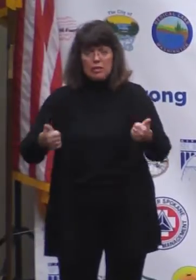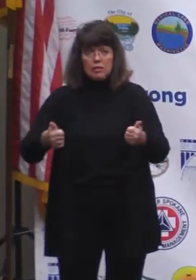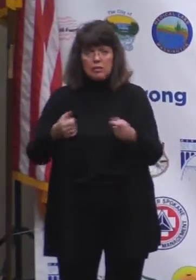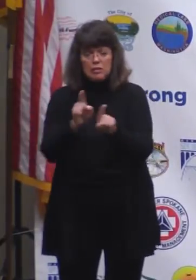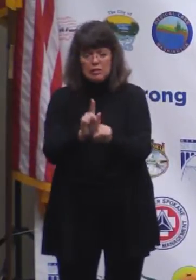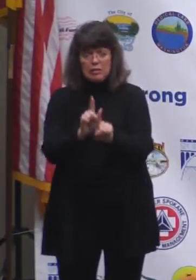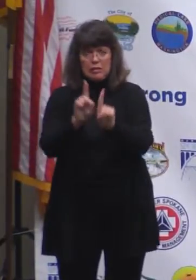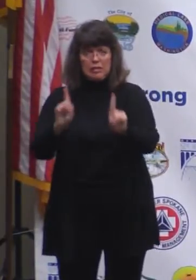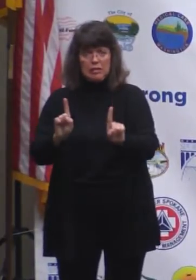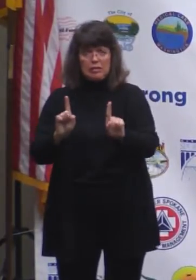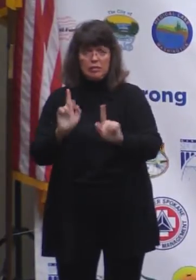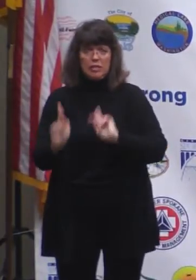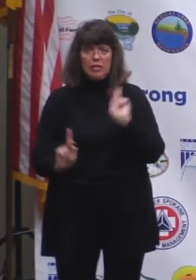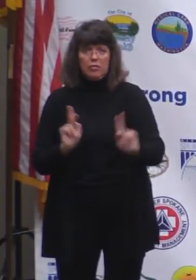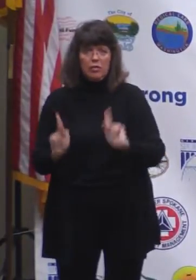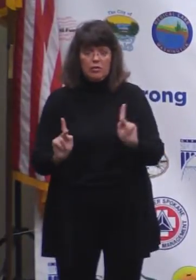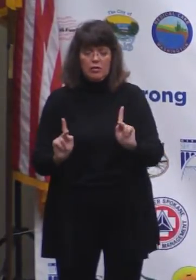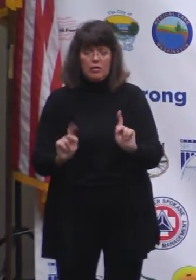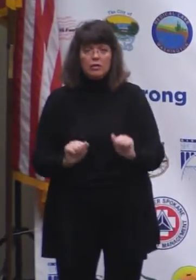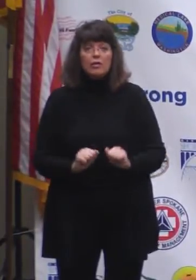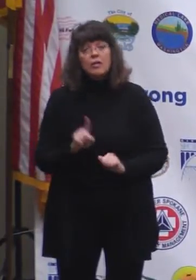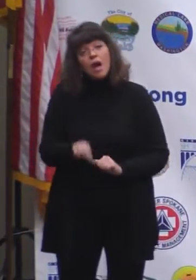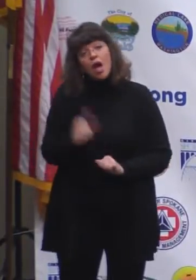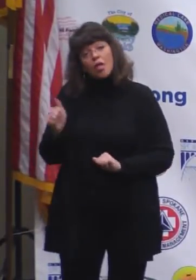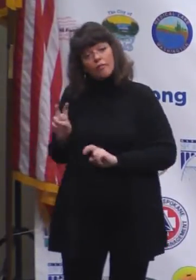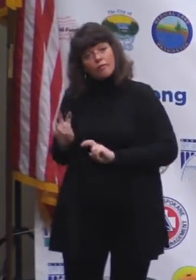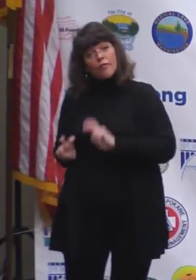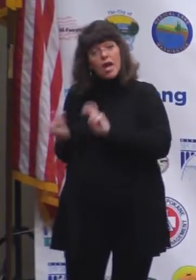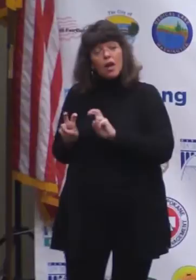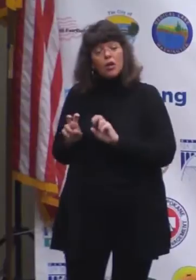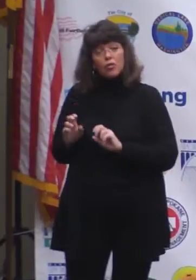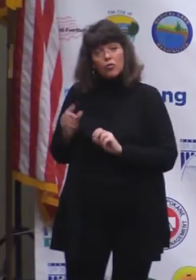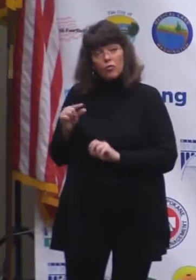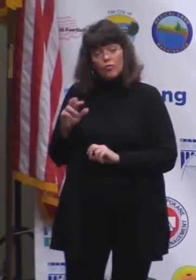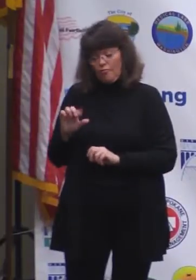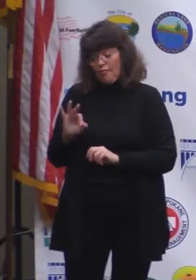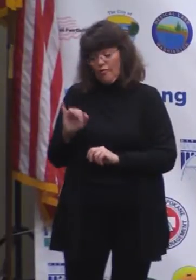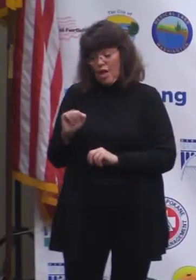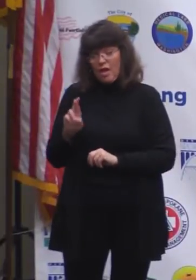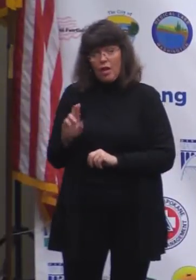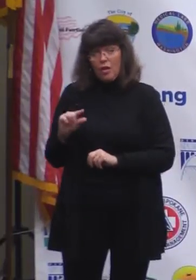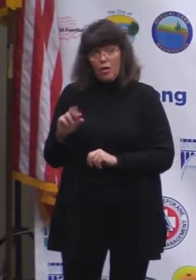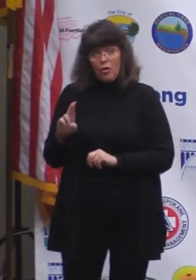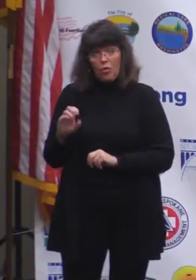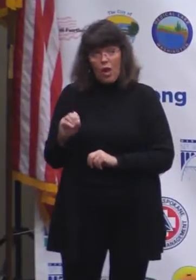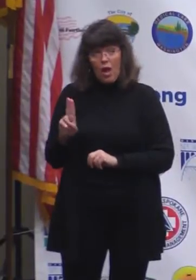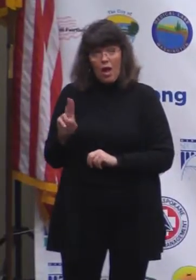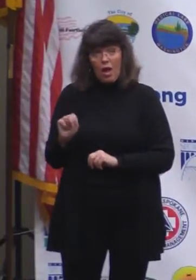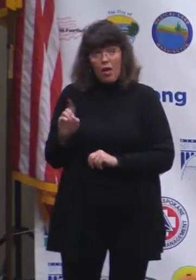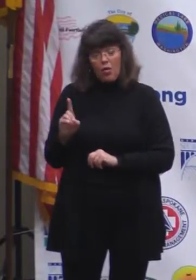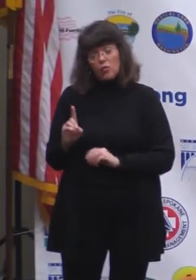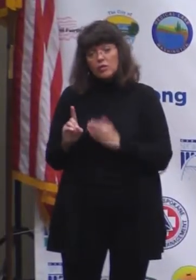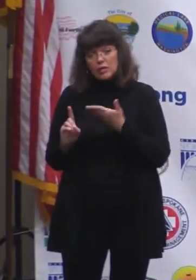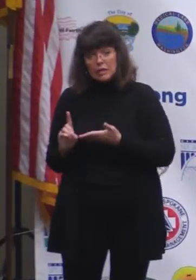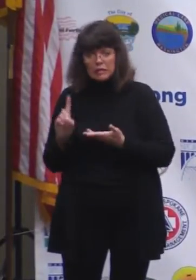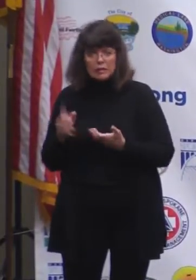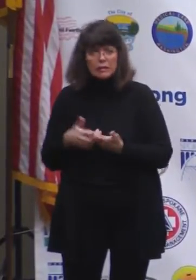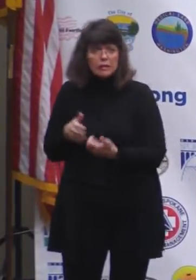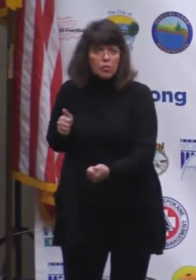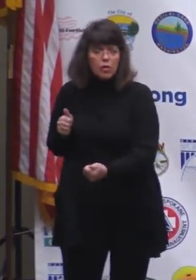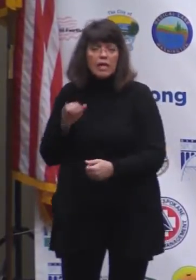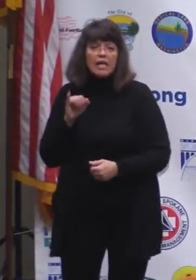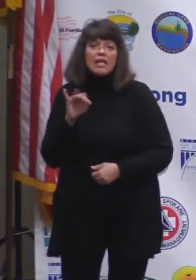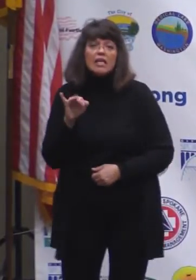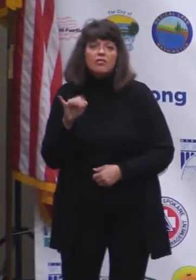separate plan. That's an alternative care facility, and that is for people who might need isolation or